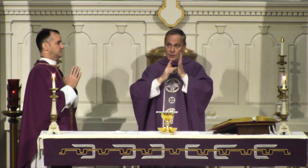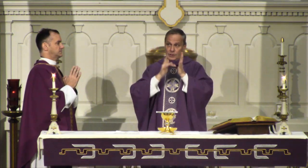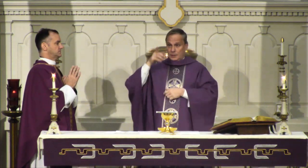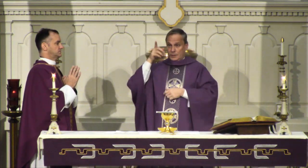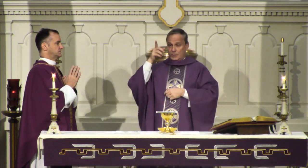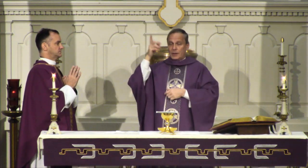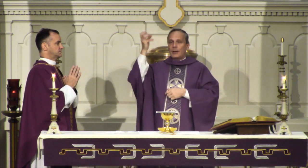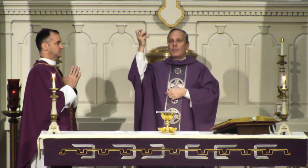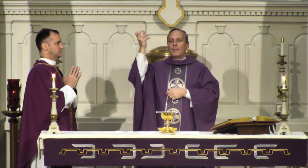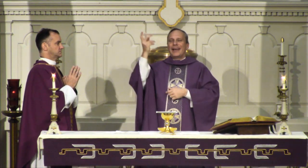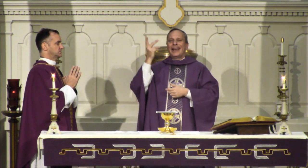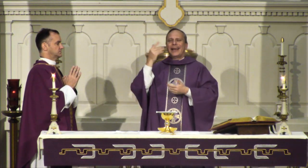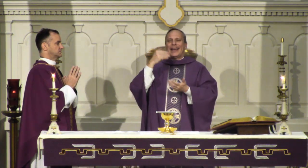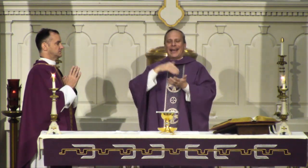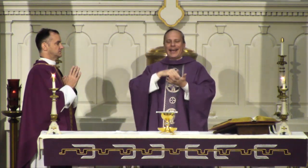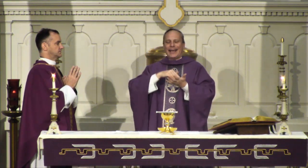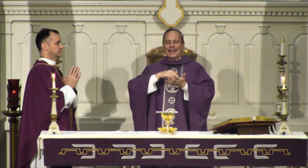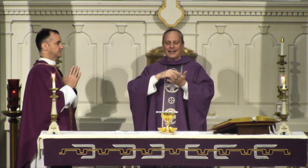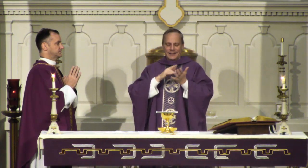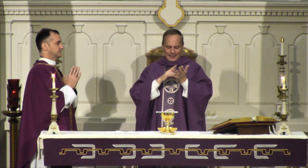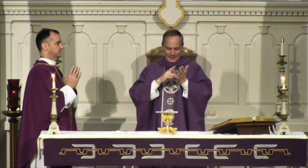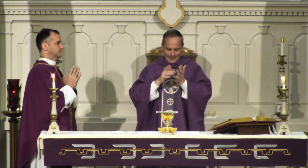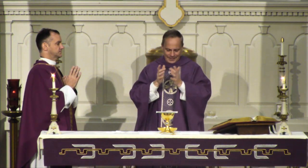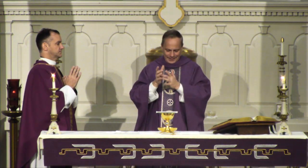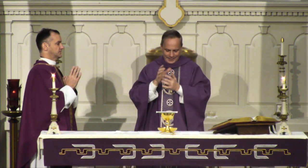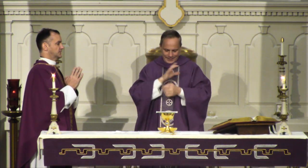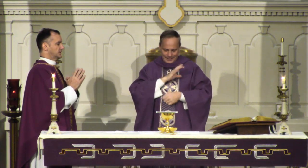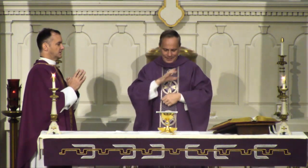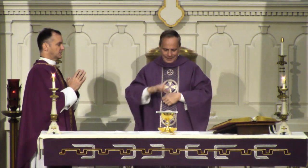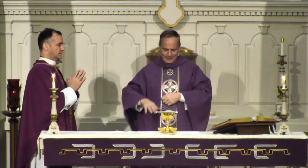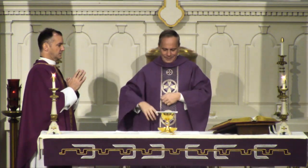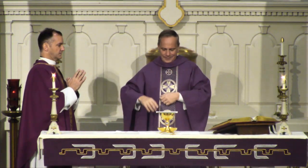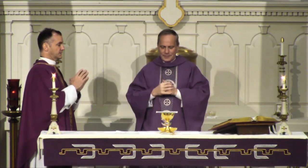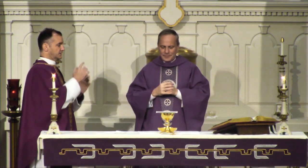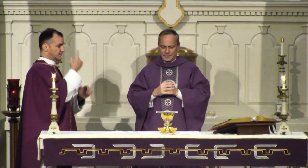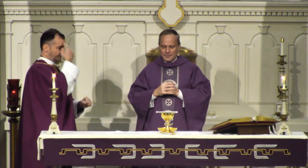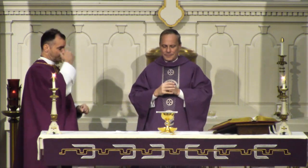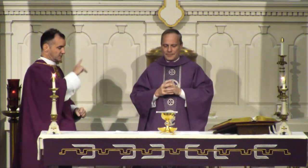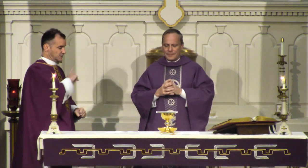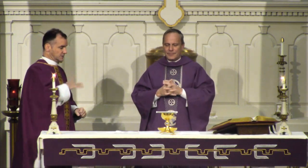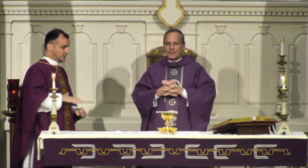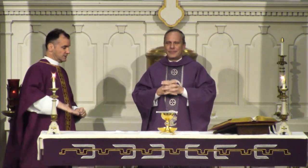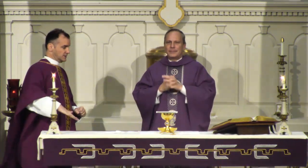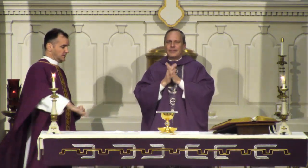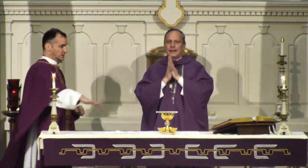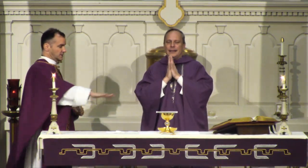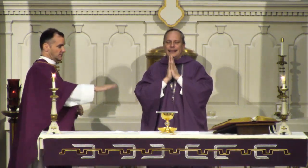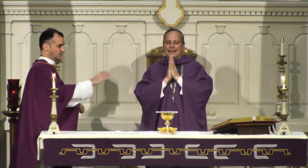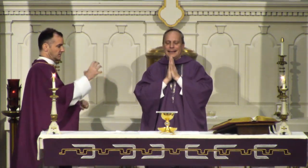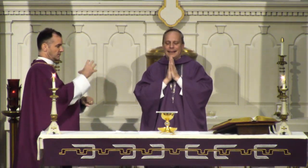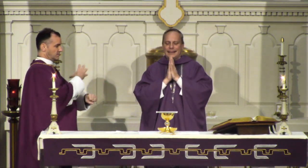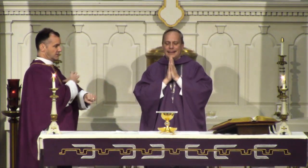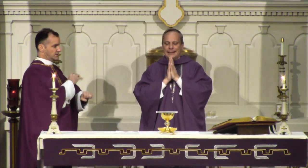Jesus Christ. The kingdom, the power, and the glory is now forever.